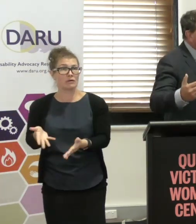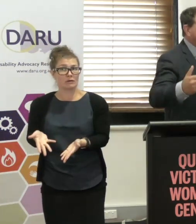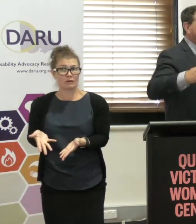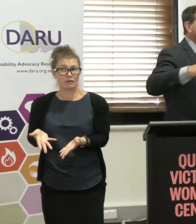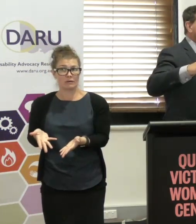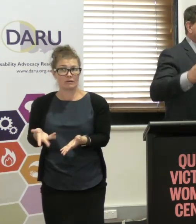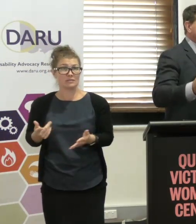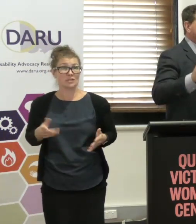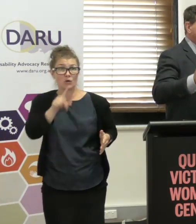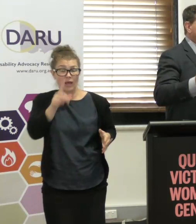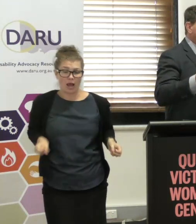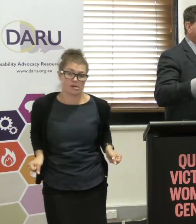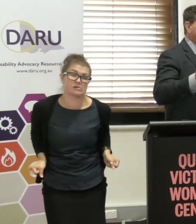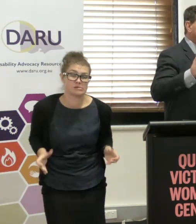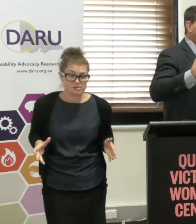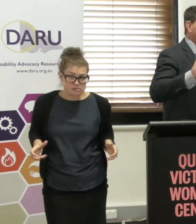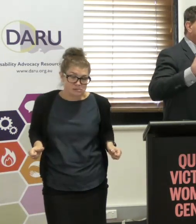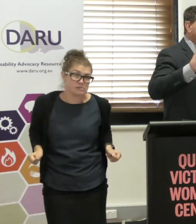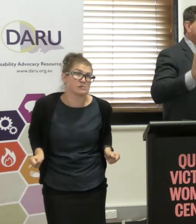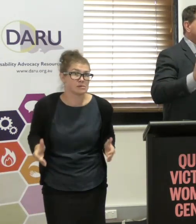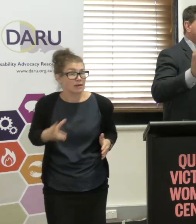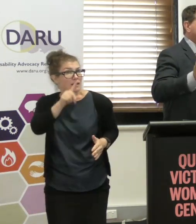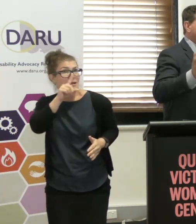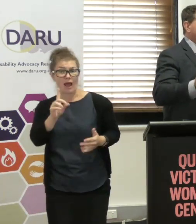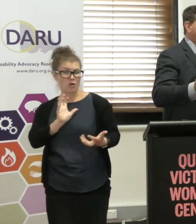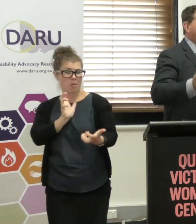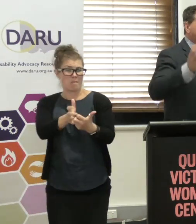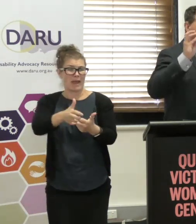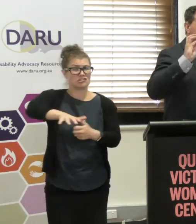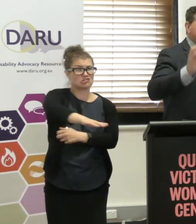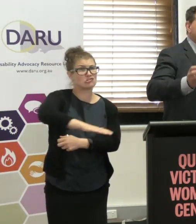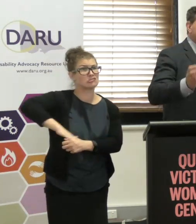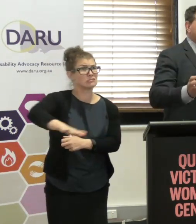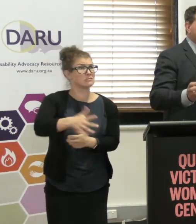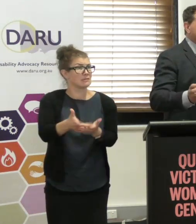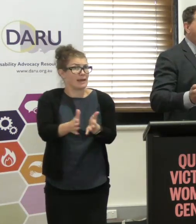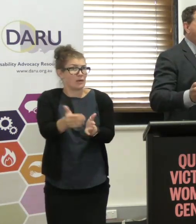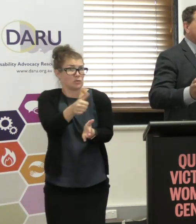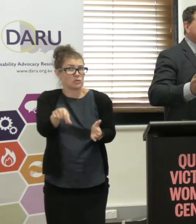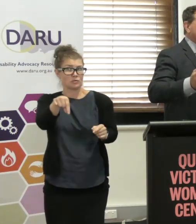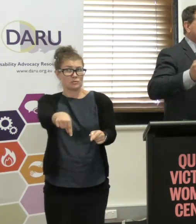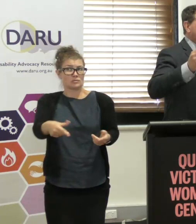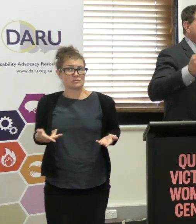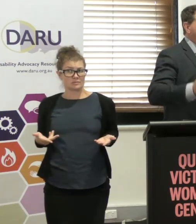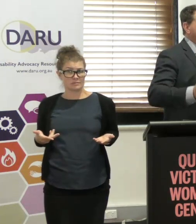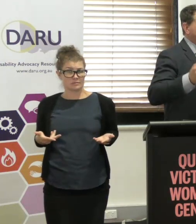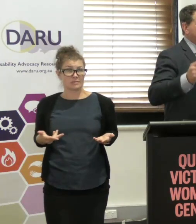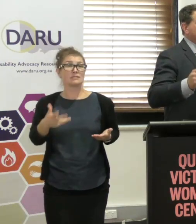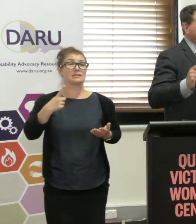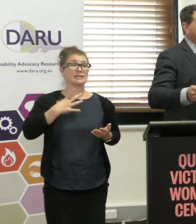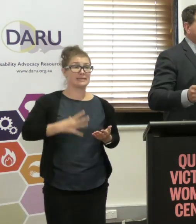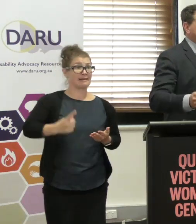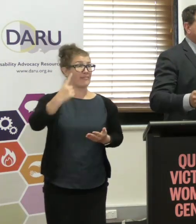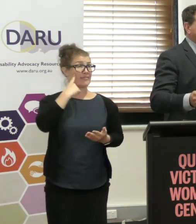ugh, where's this fit for purpose? So this is something that we're going, is you really need to think about the environment that